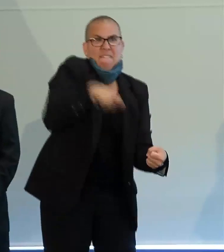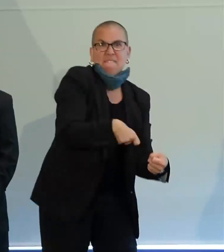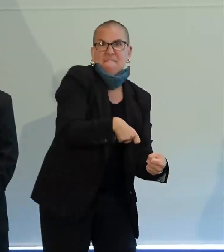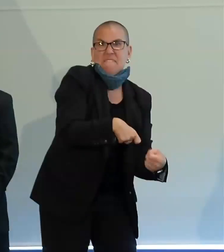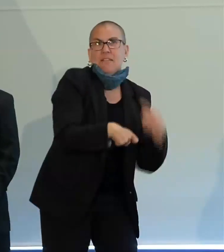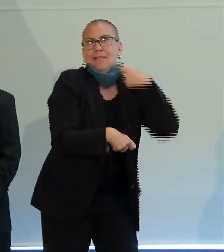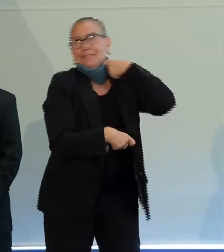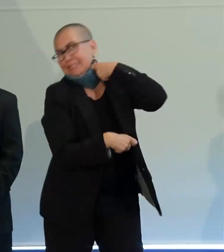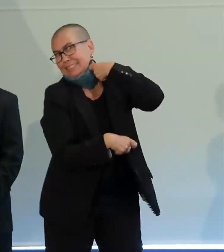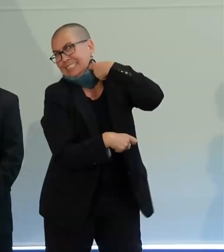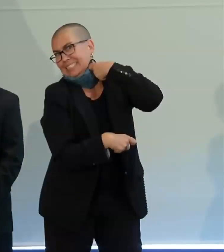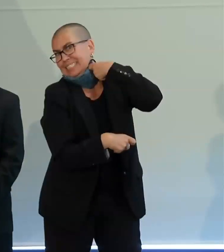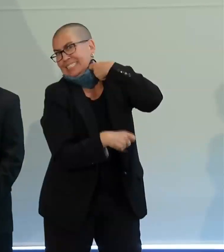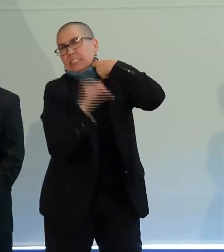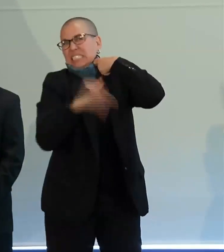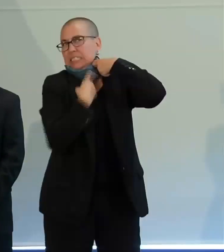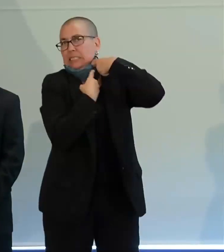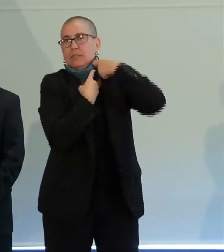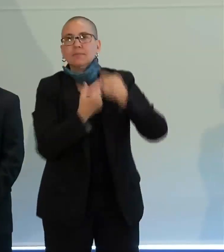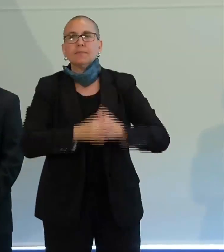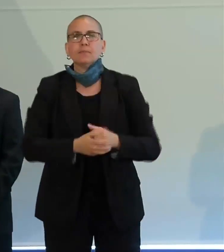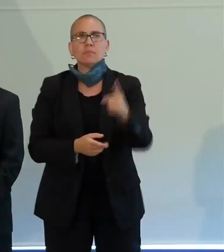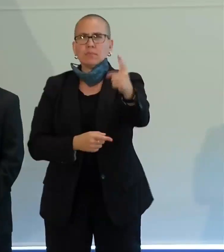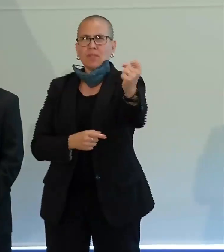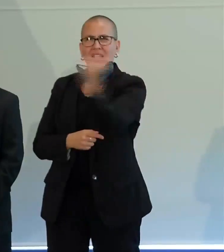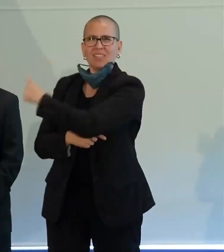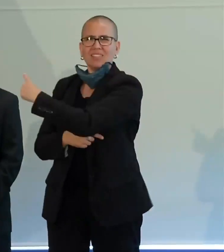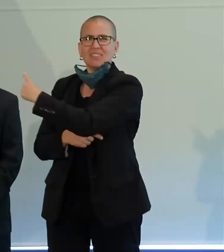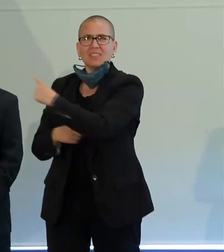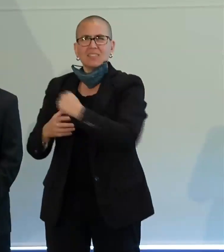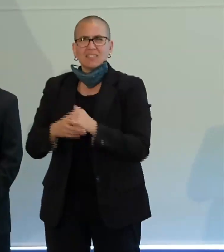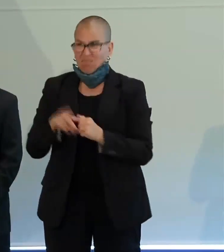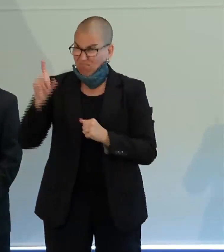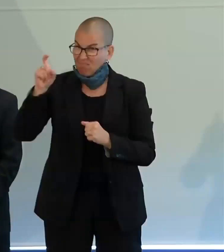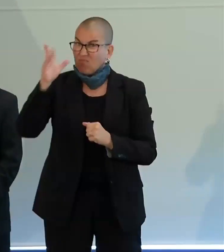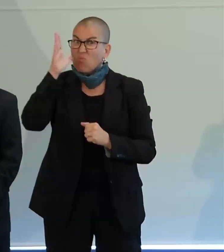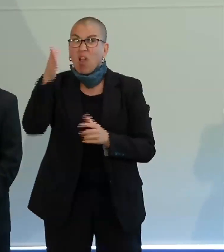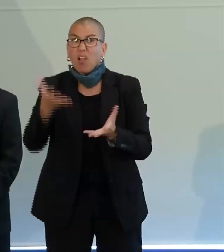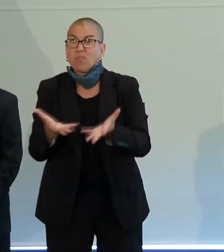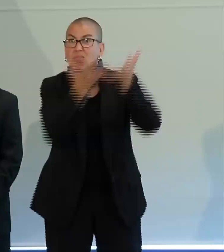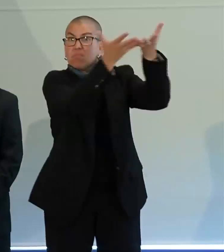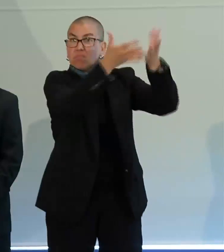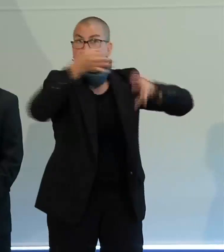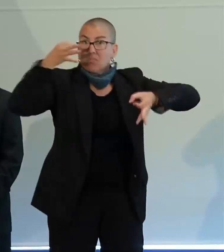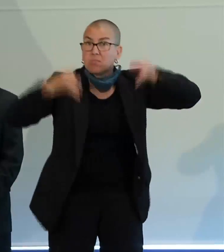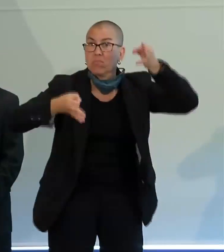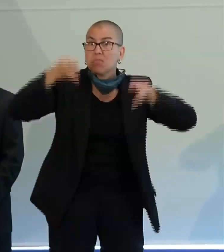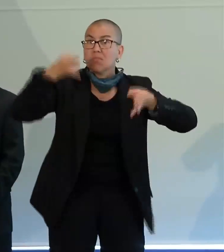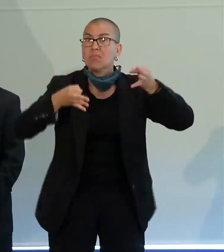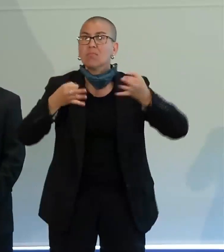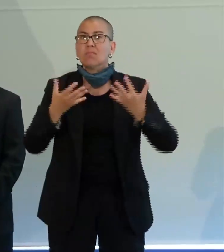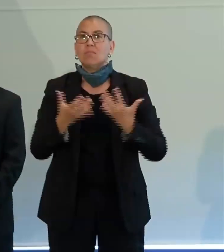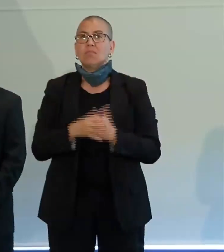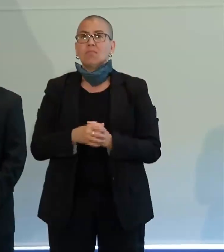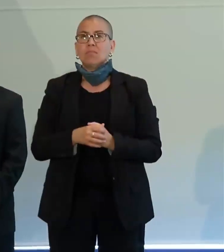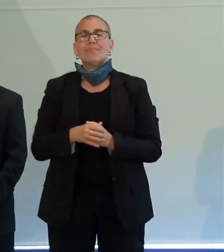four to go to trial? And secondly, when will the body camera footage be